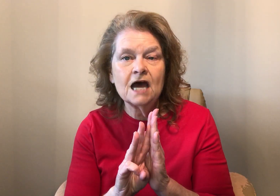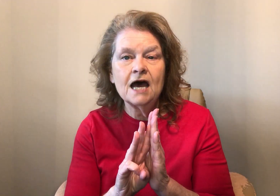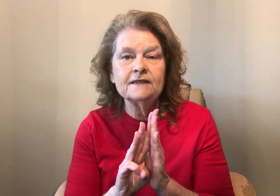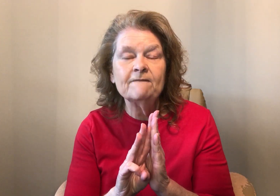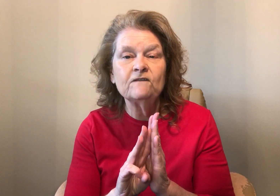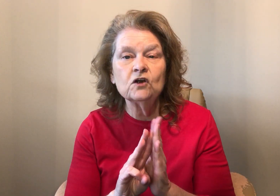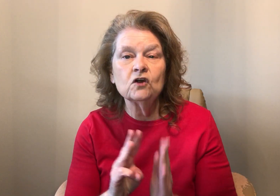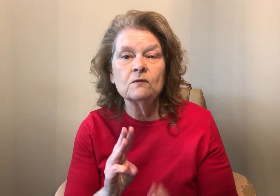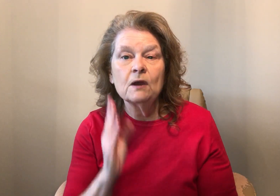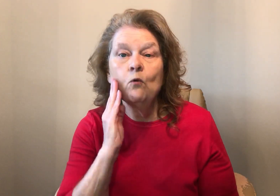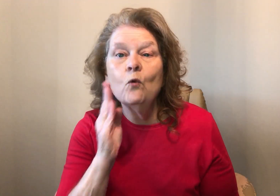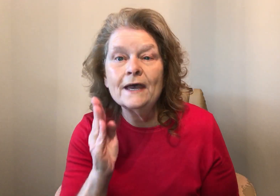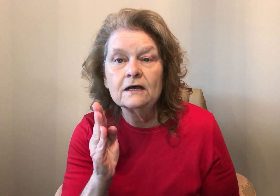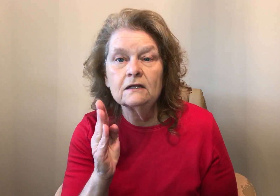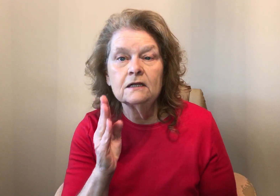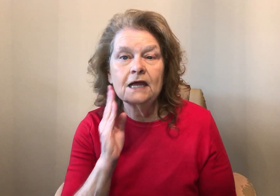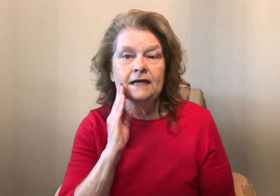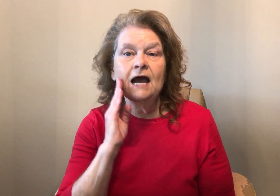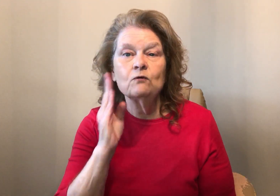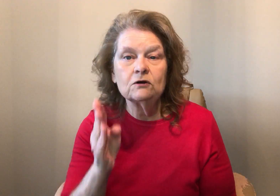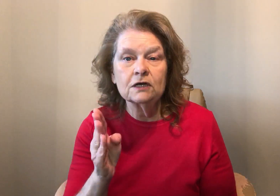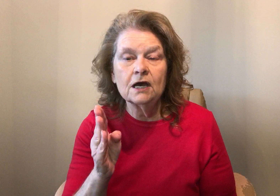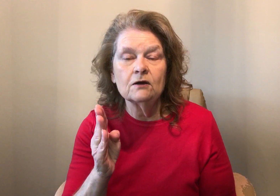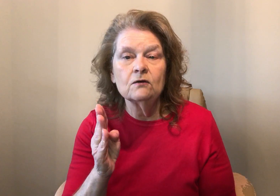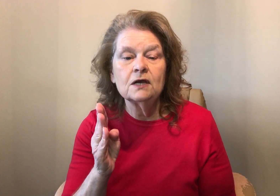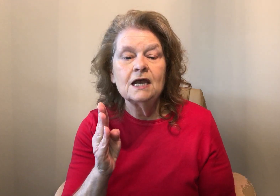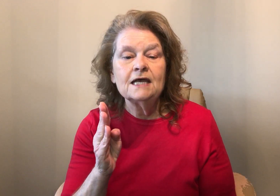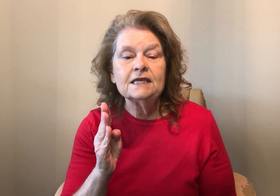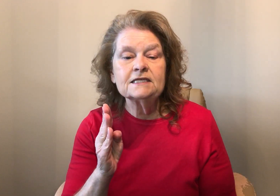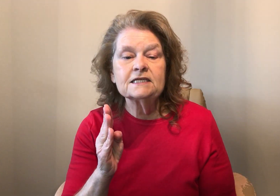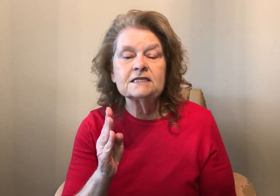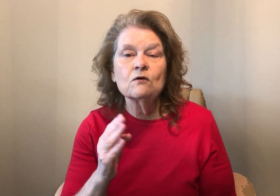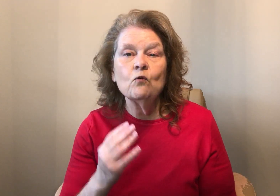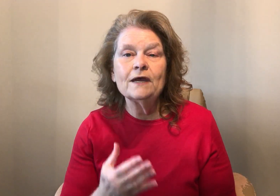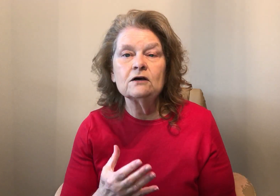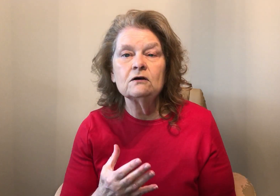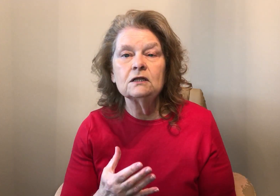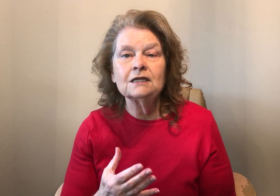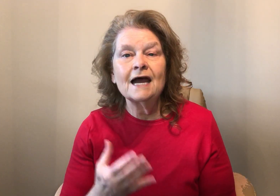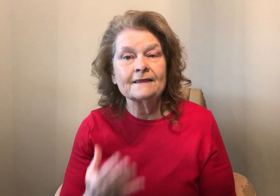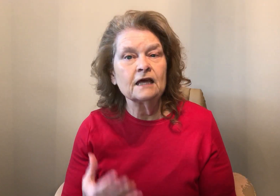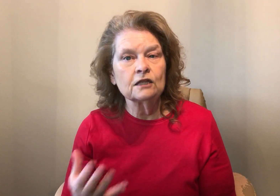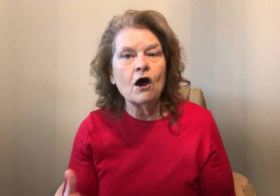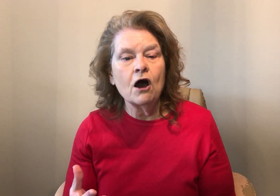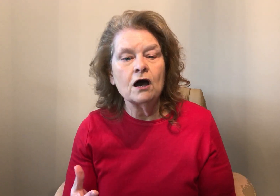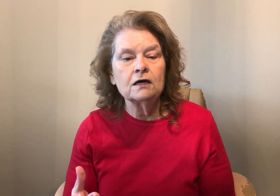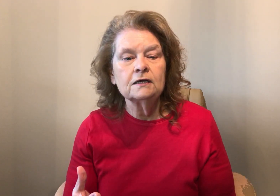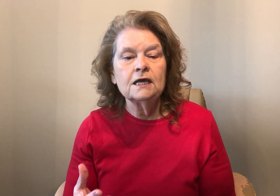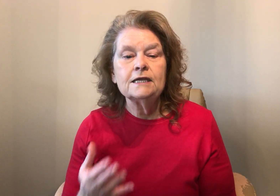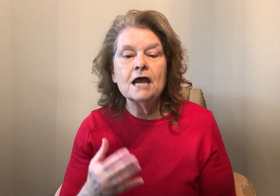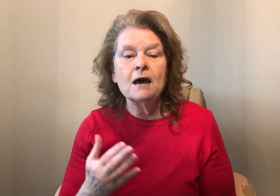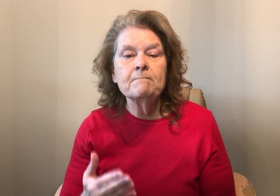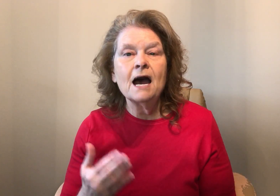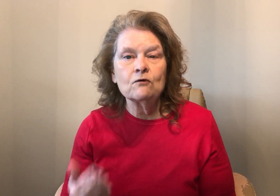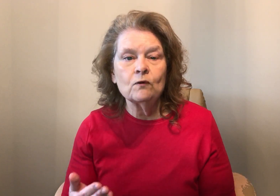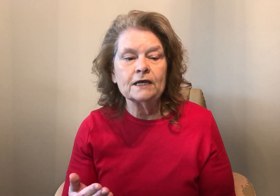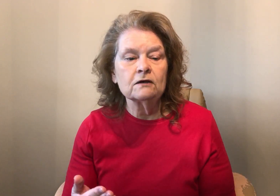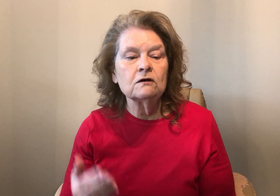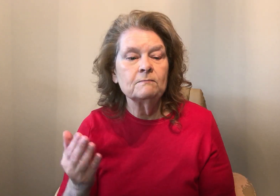not the verb will, like I will go. This is the will like the law. Not my will, but